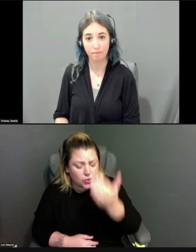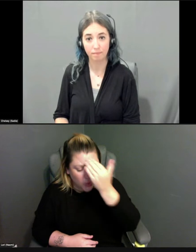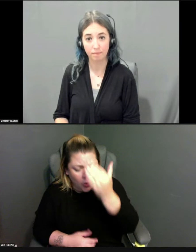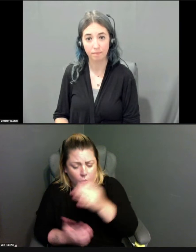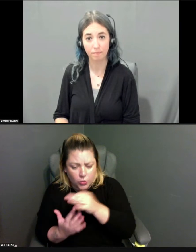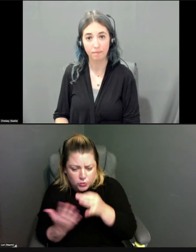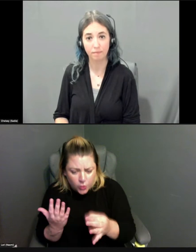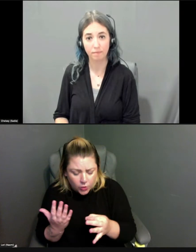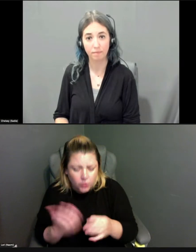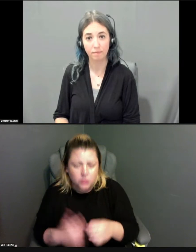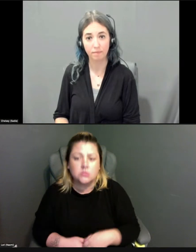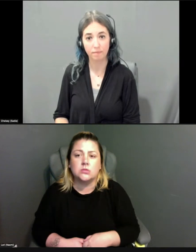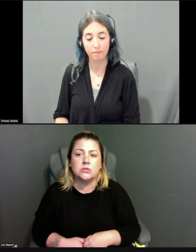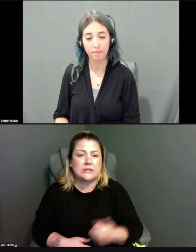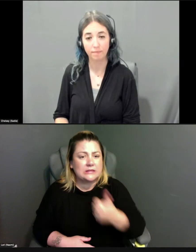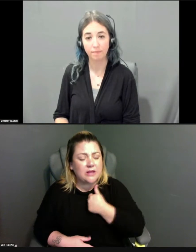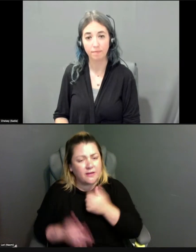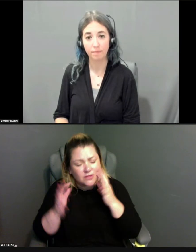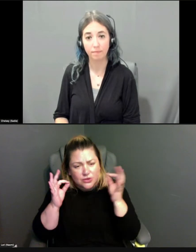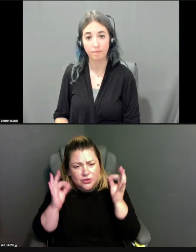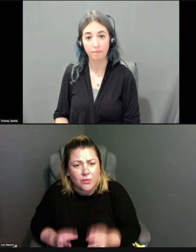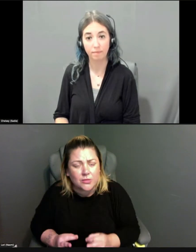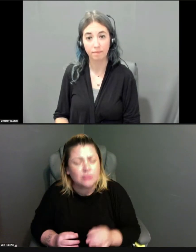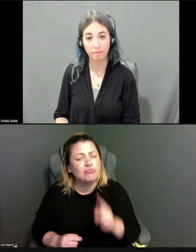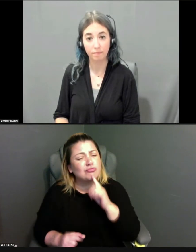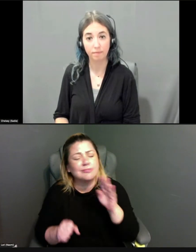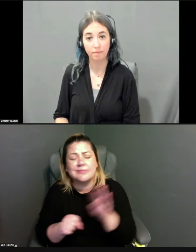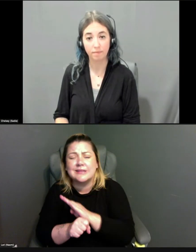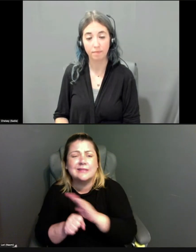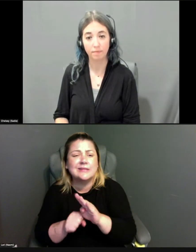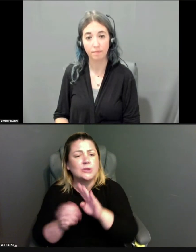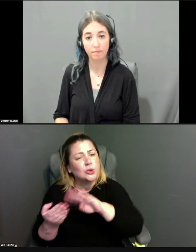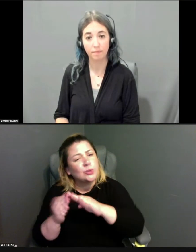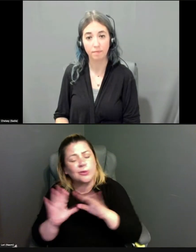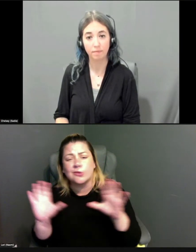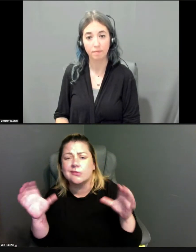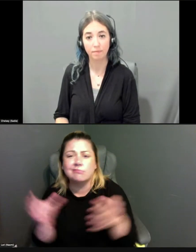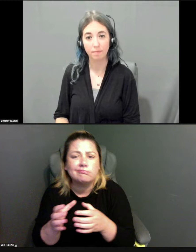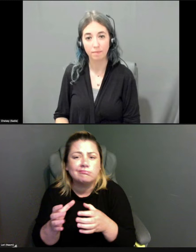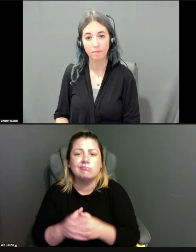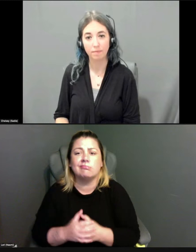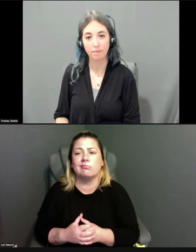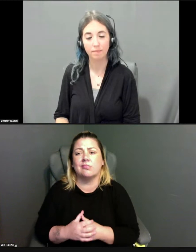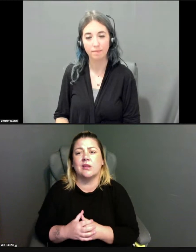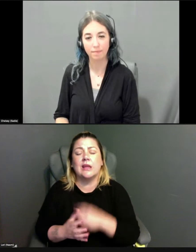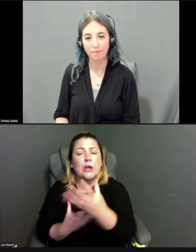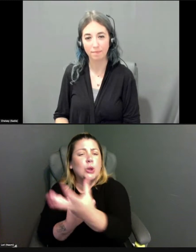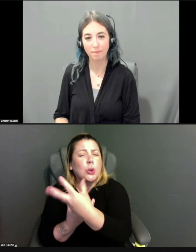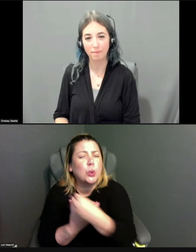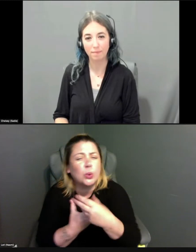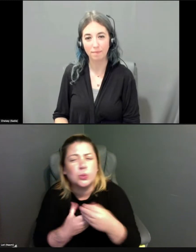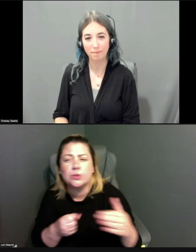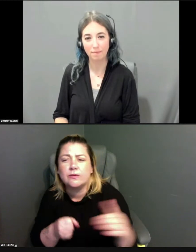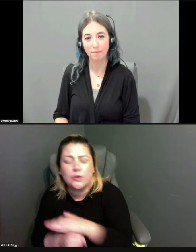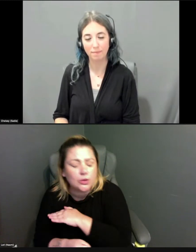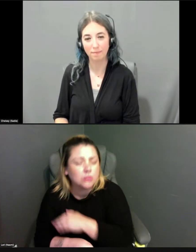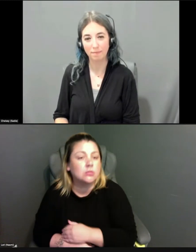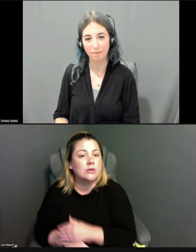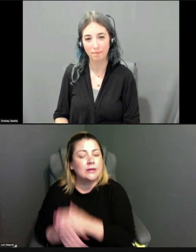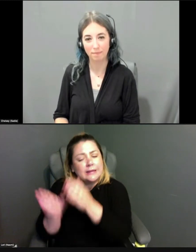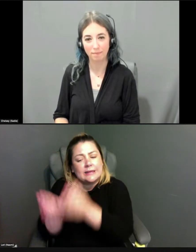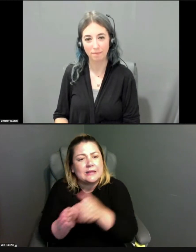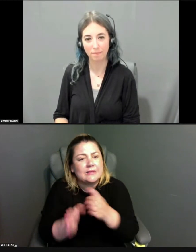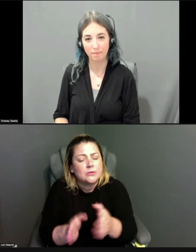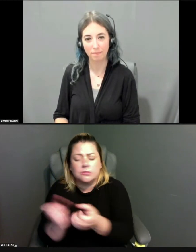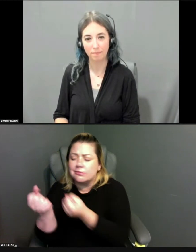true community, inclusion, and supporting individuals at their different points in this journey. And I